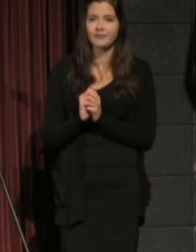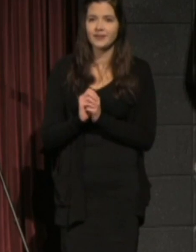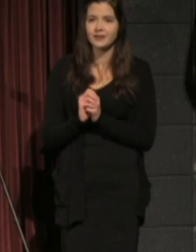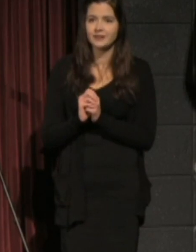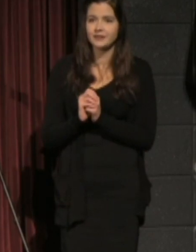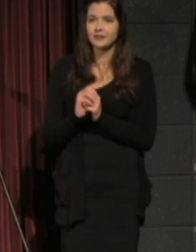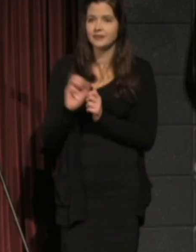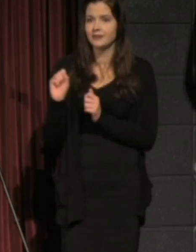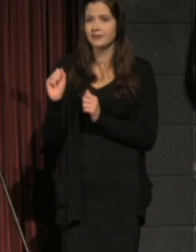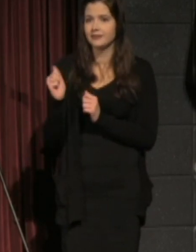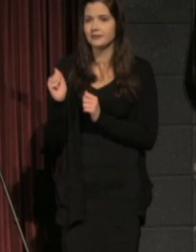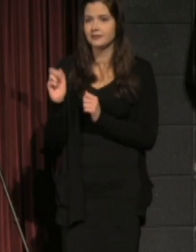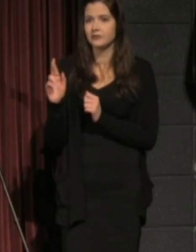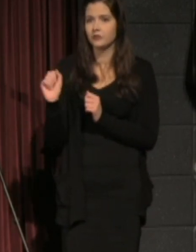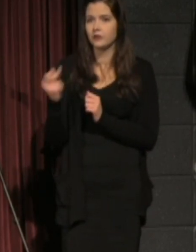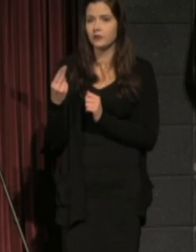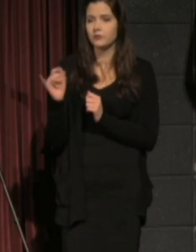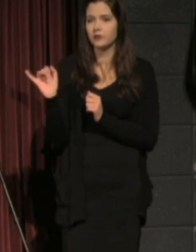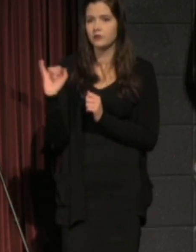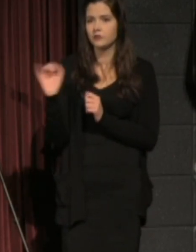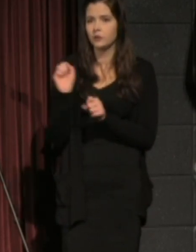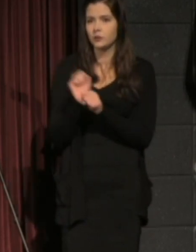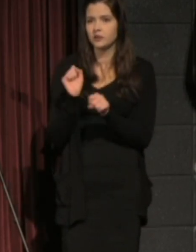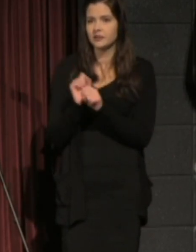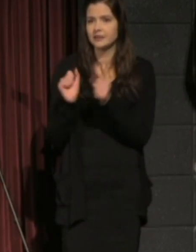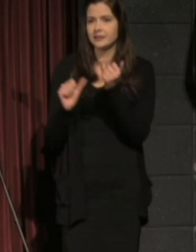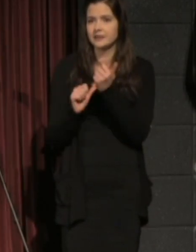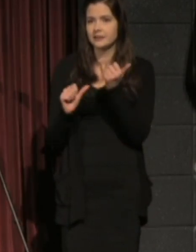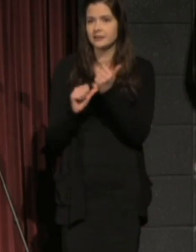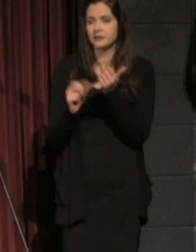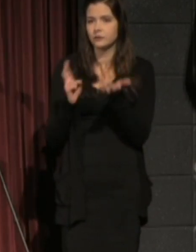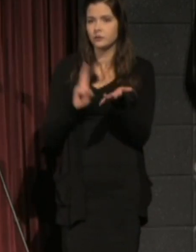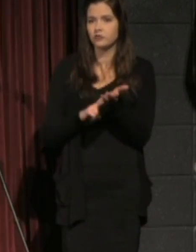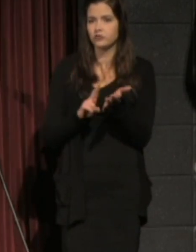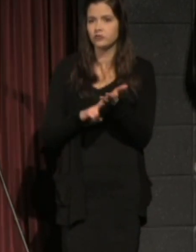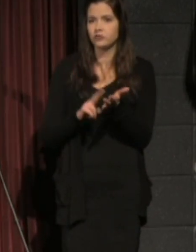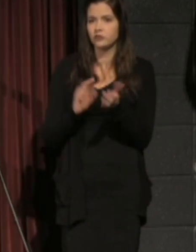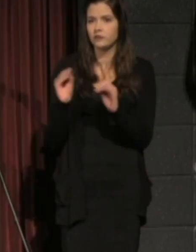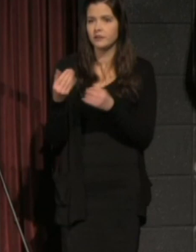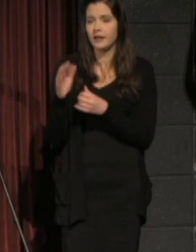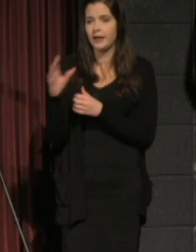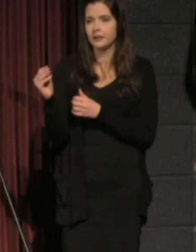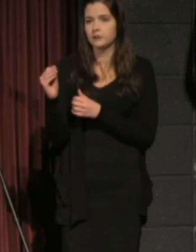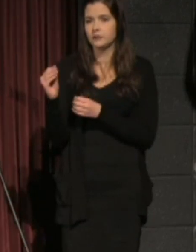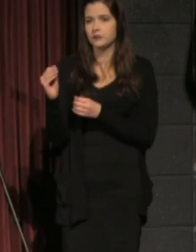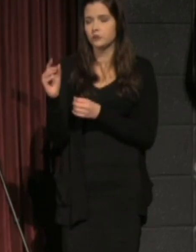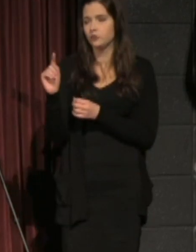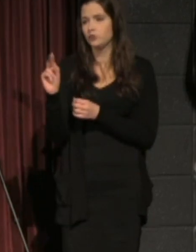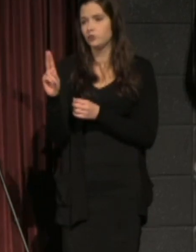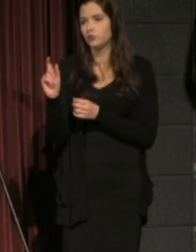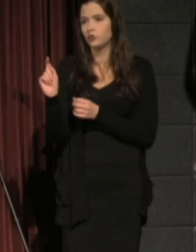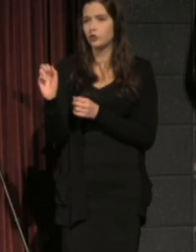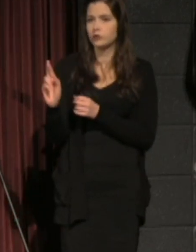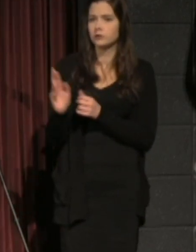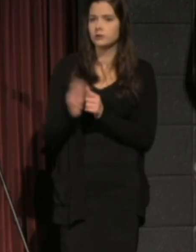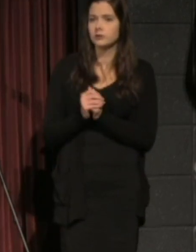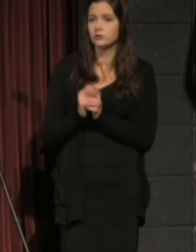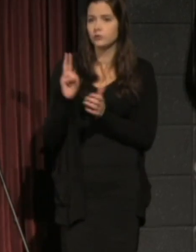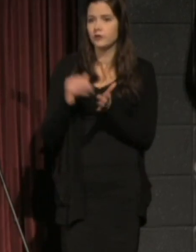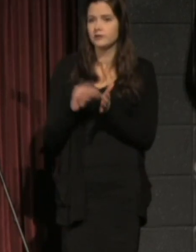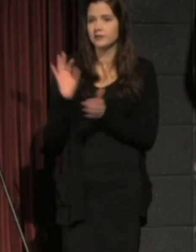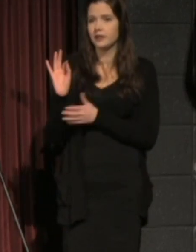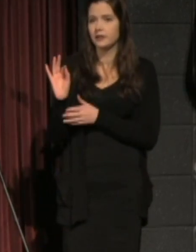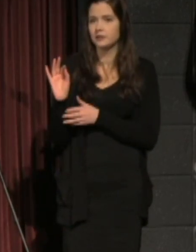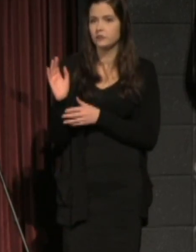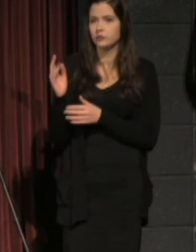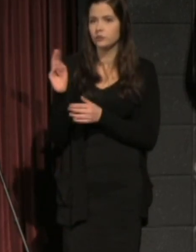Sarah also worked as an assistant in the registrar's office and as a tutor for LRSC. In 2009, Sarah was named to